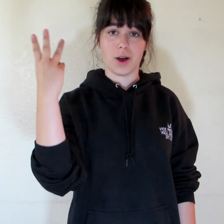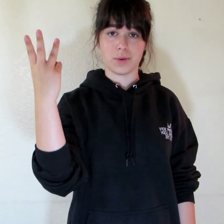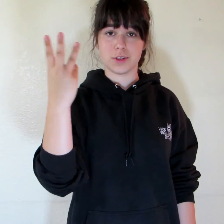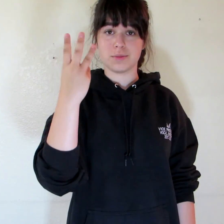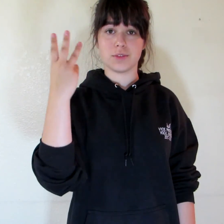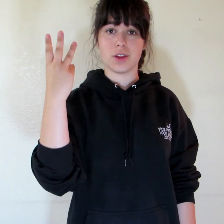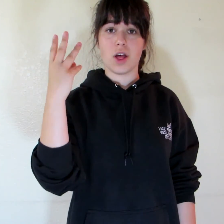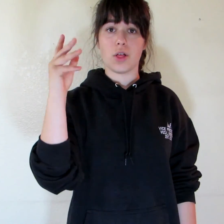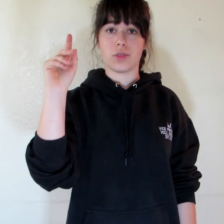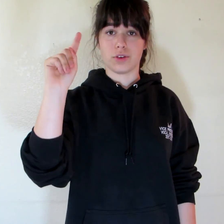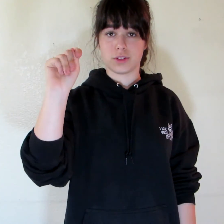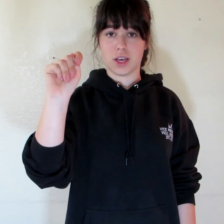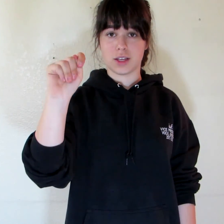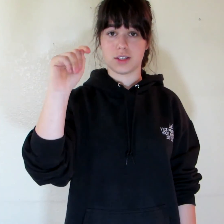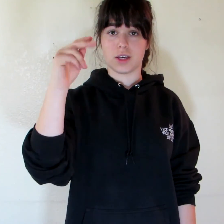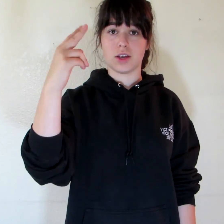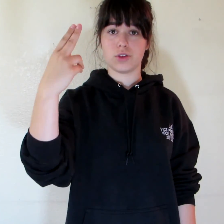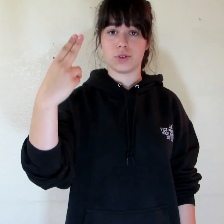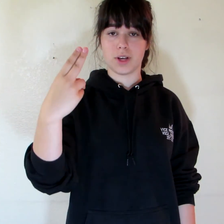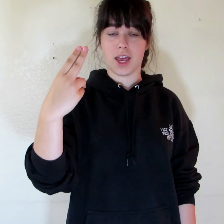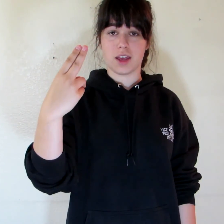around. Thursday, a T to an H,